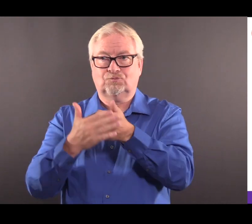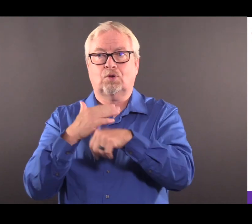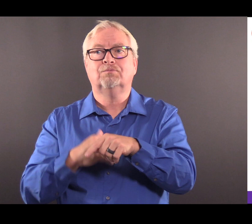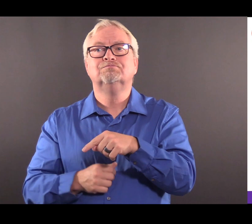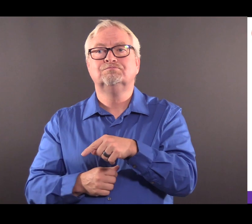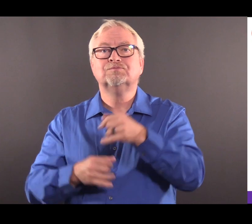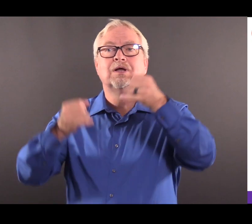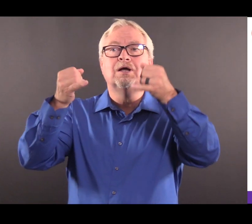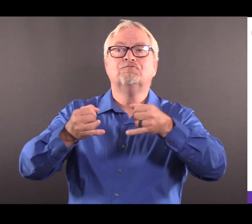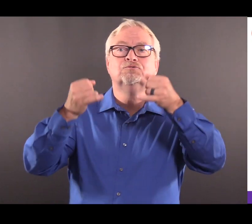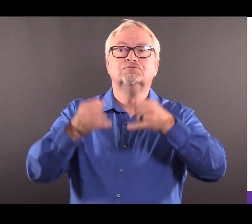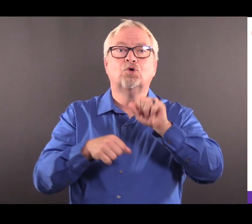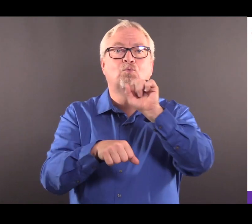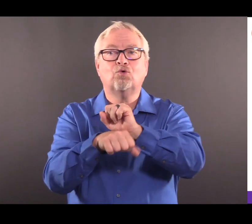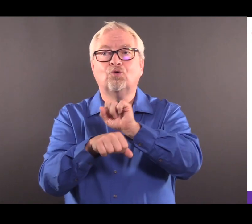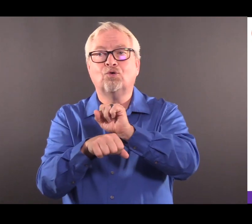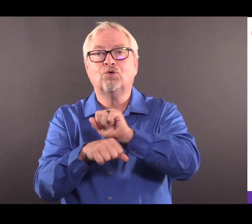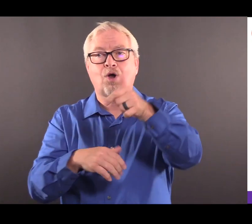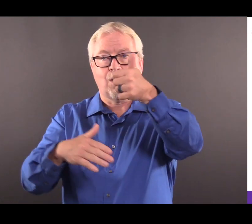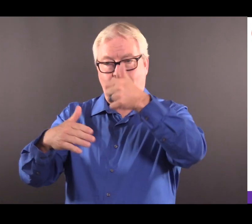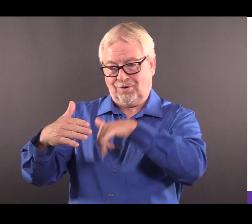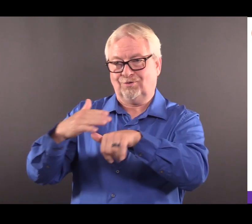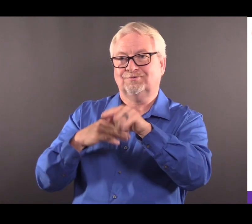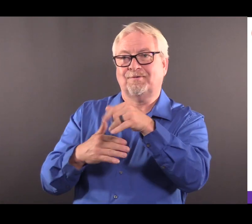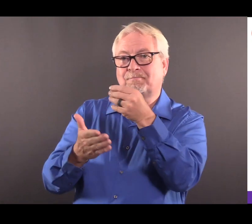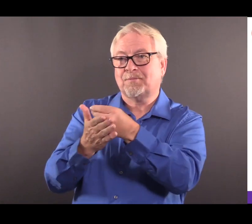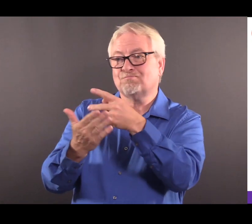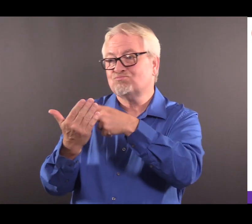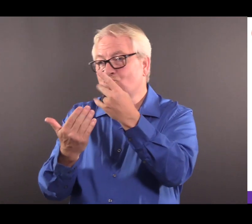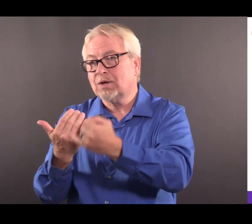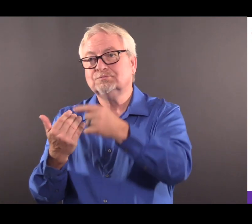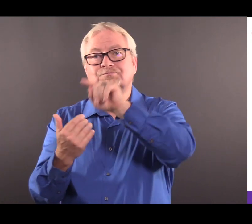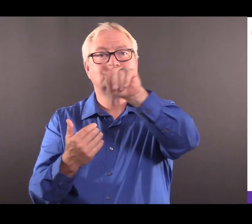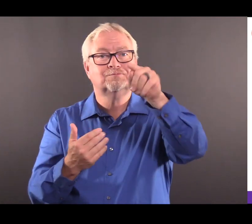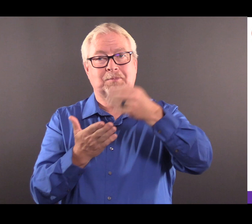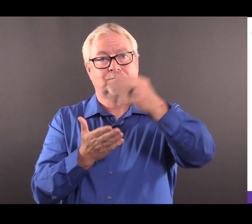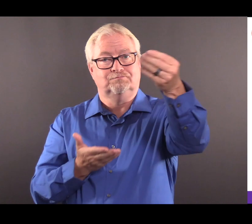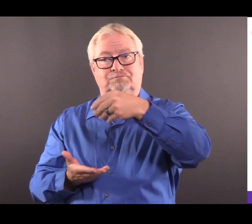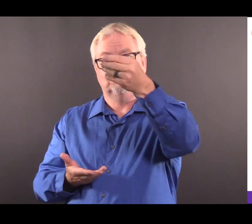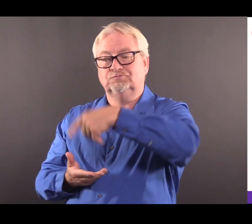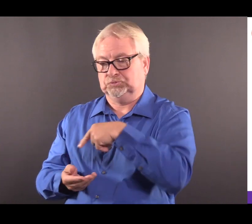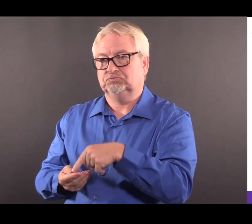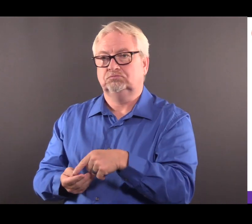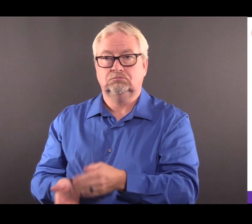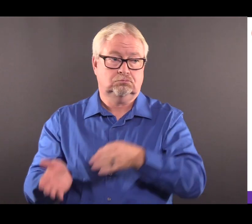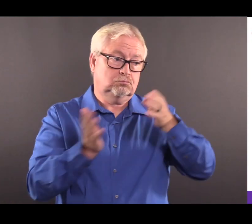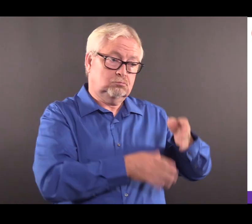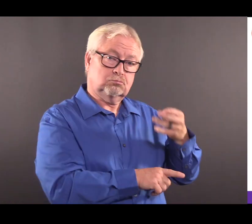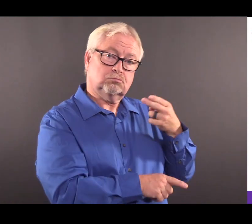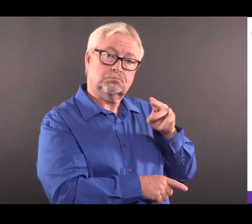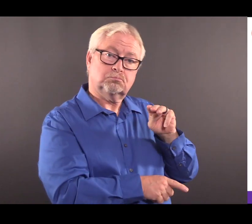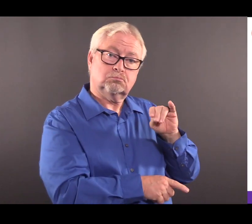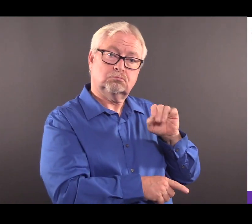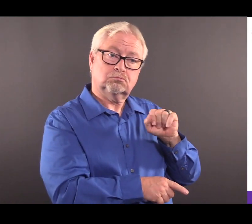that funding, and the individuals they work with under each of their funded projects.